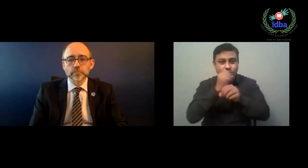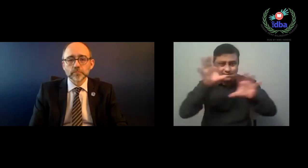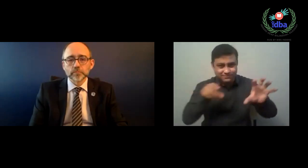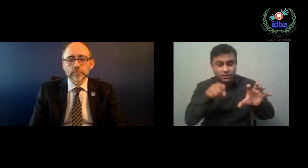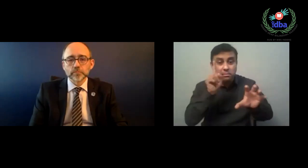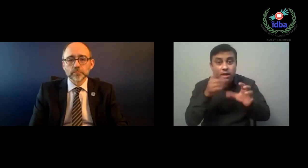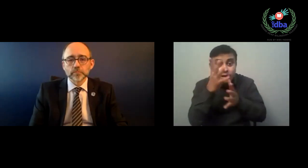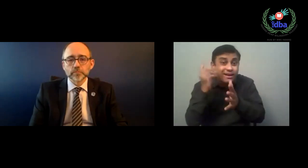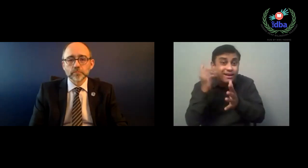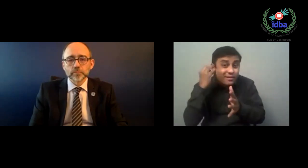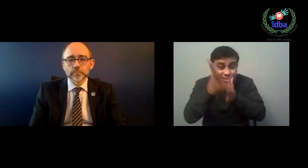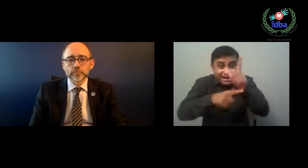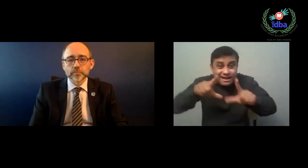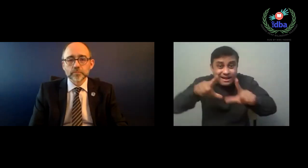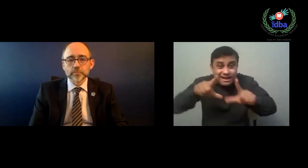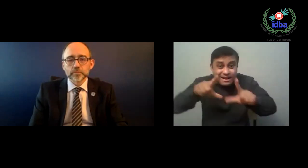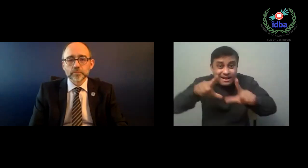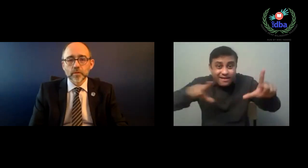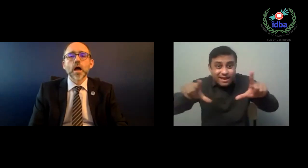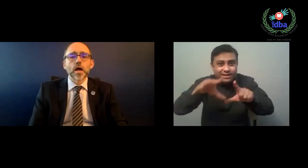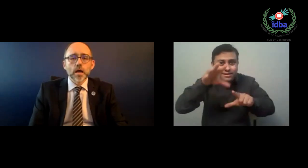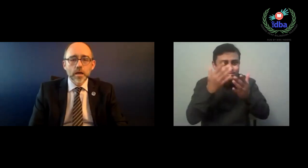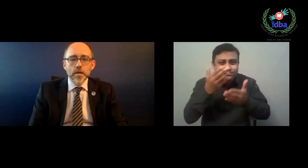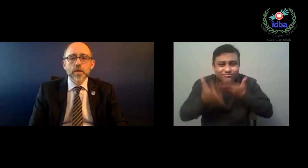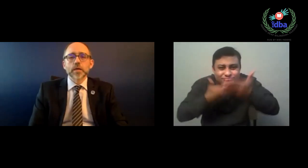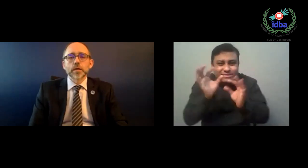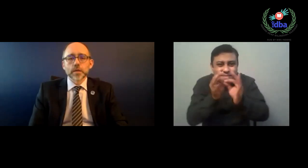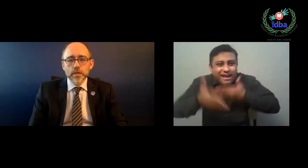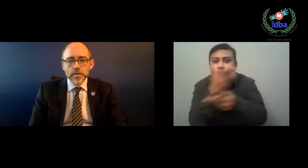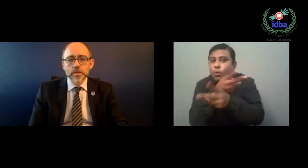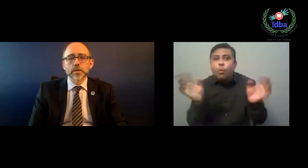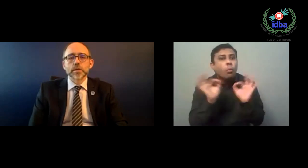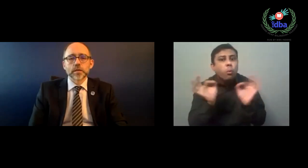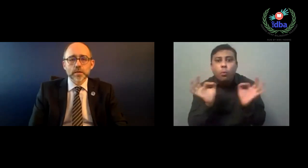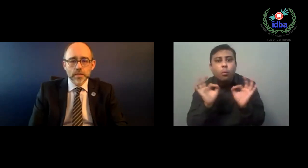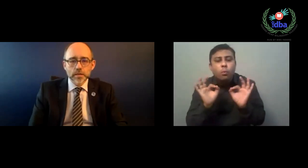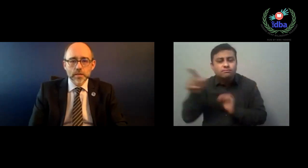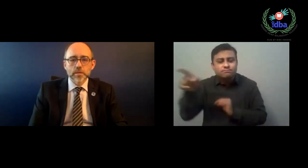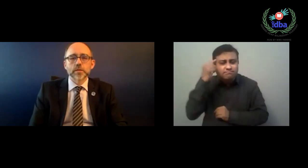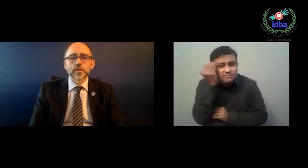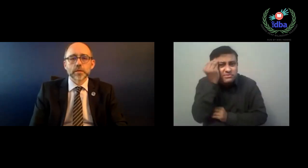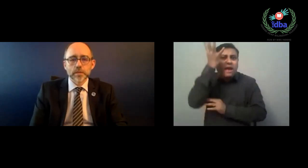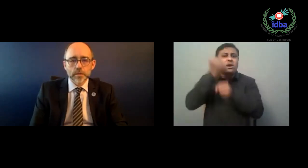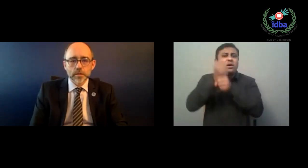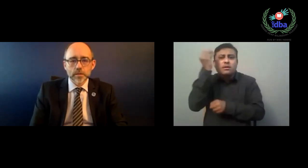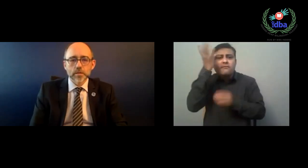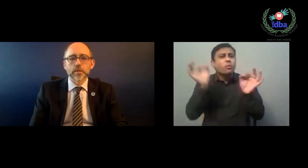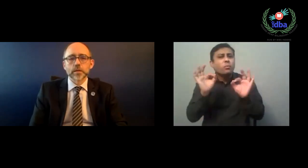other policies, it is said that sign language should be promoted, sign language should be used